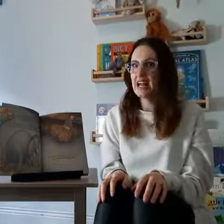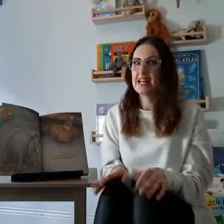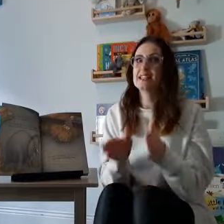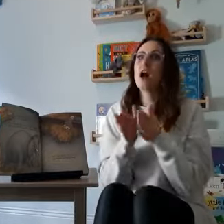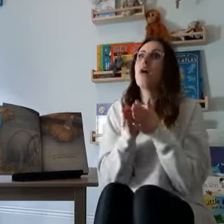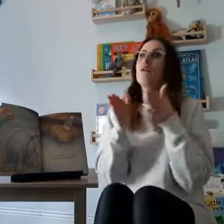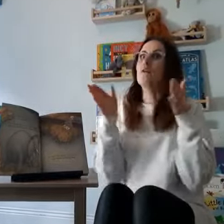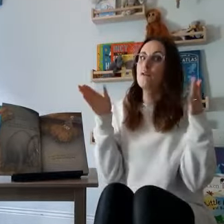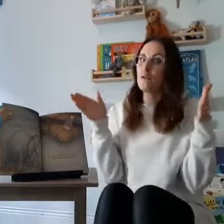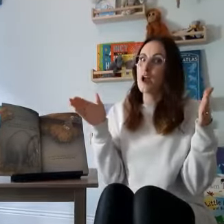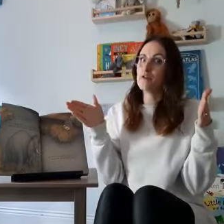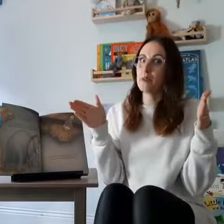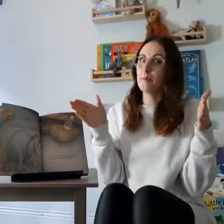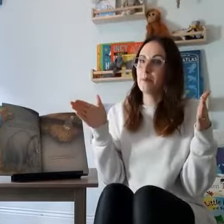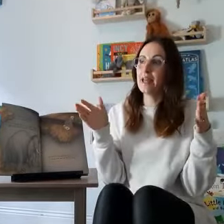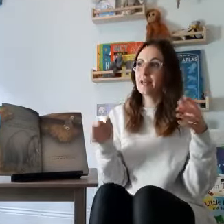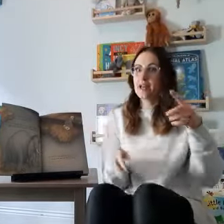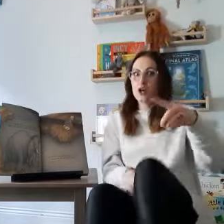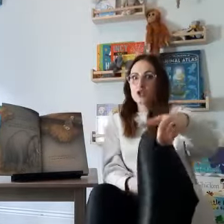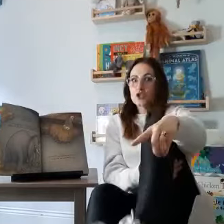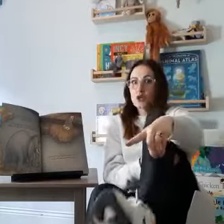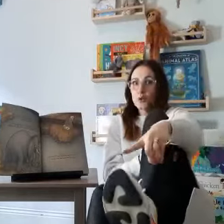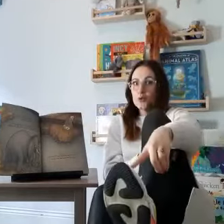has very big toes.